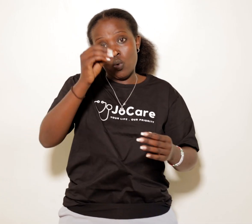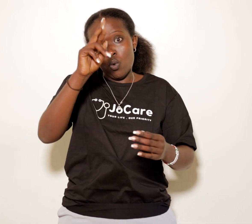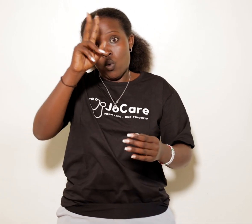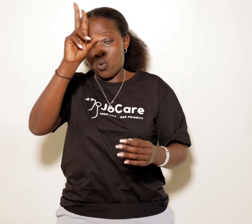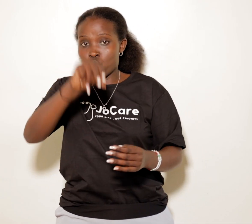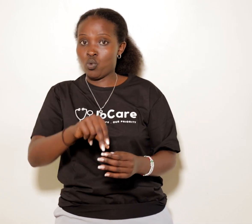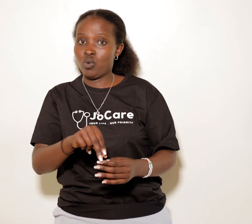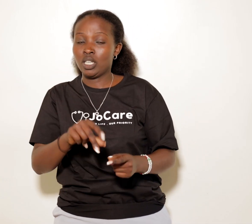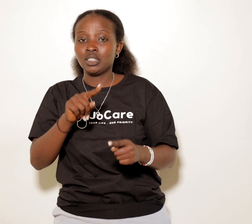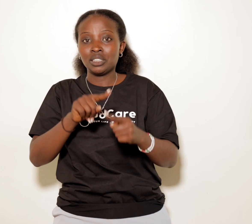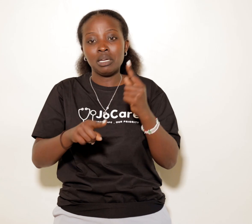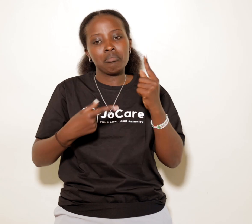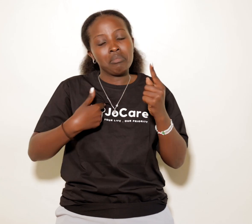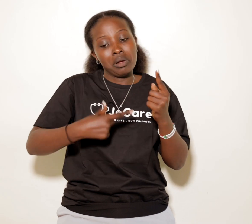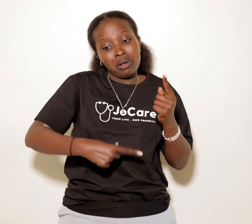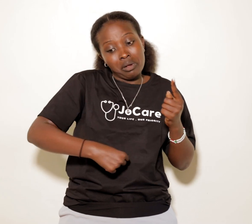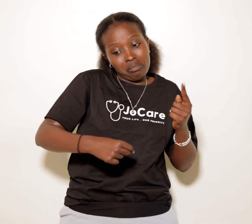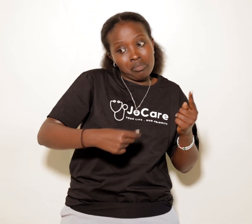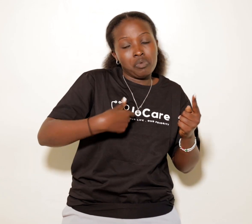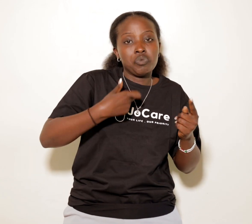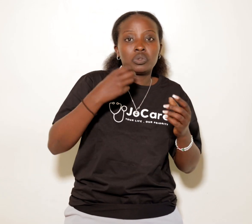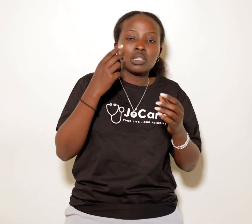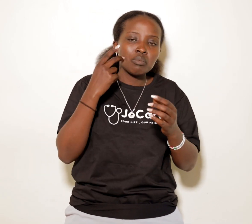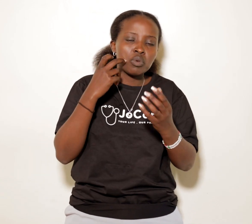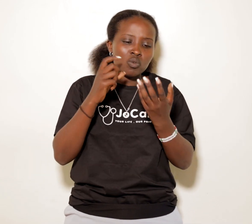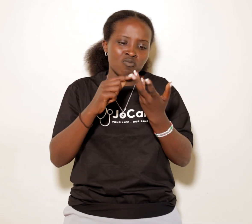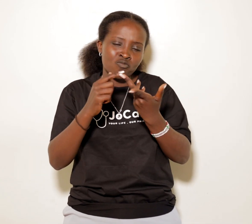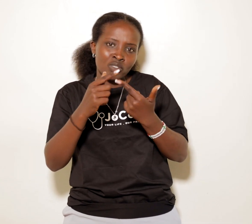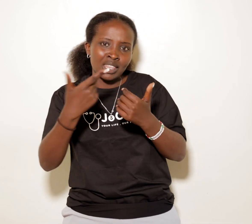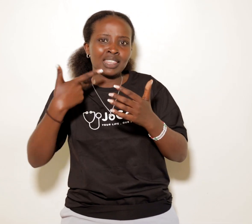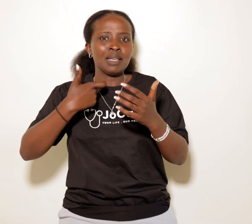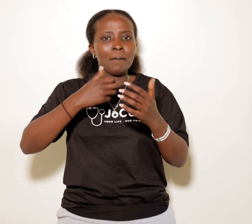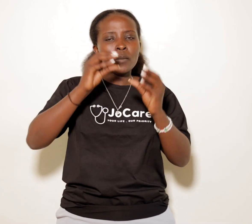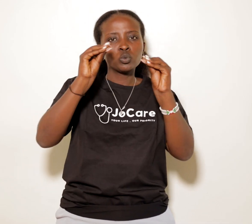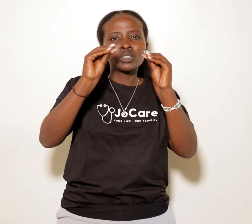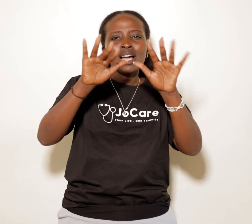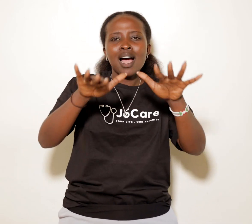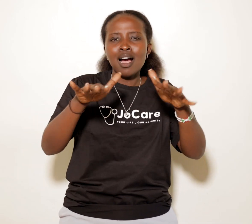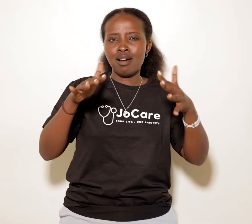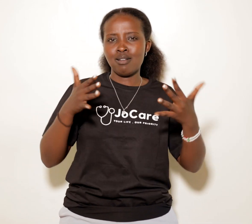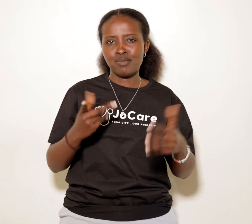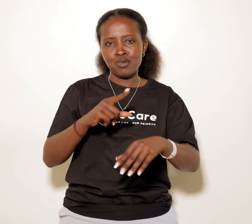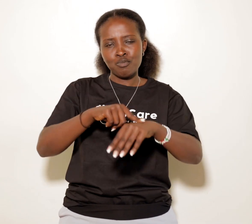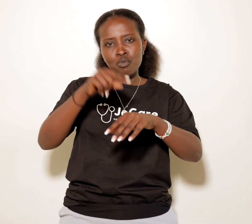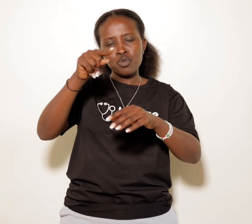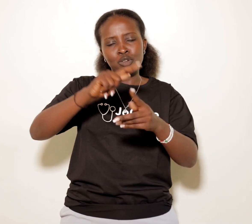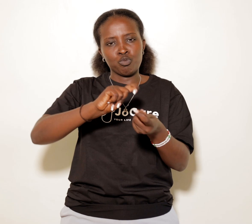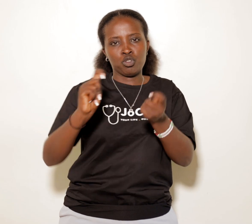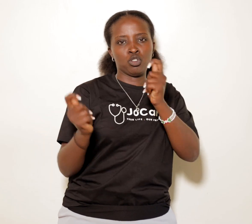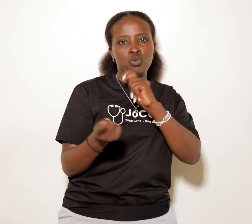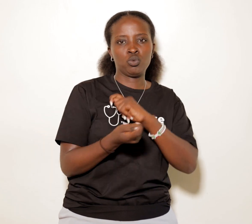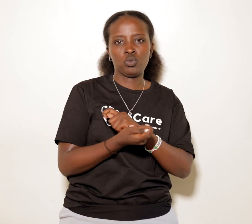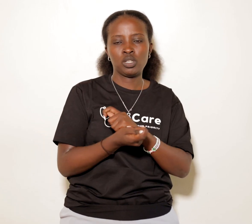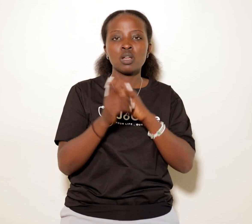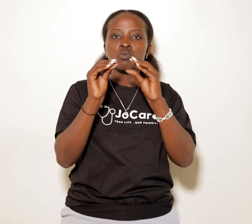You can, even during pregnancy, you can encounter abortion. Yes. Teach them about how the body is going to change. Yes. Teach them